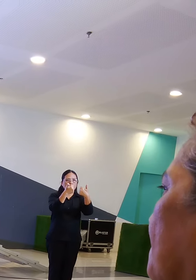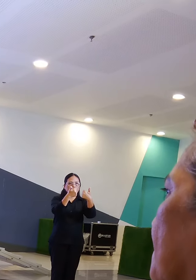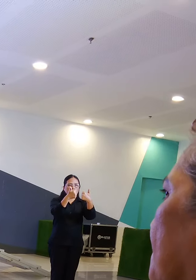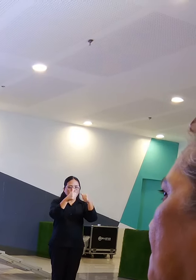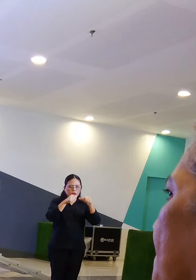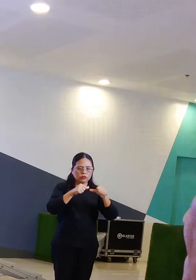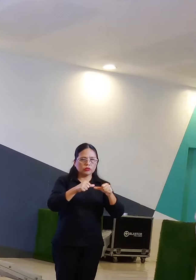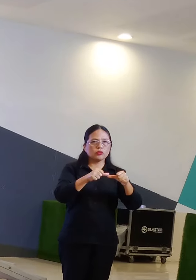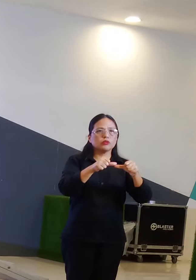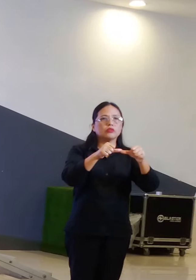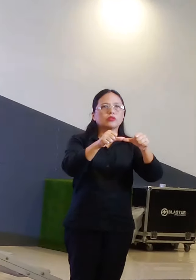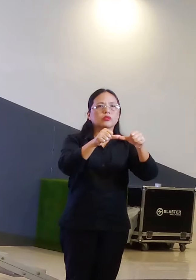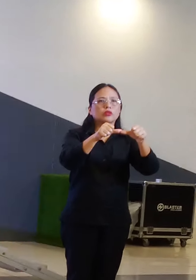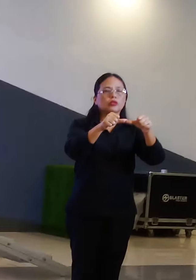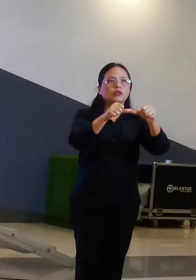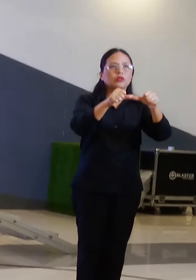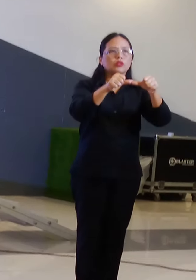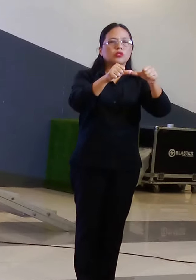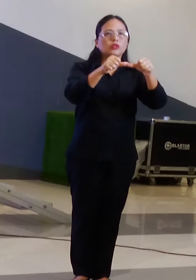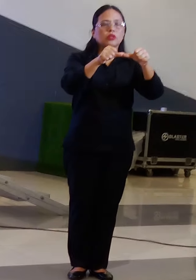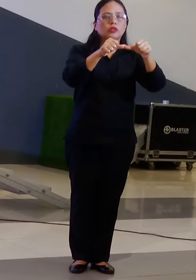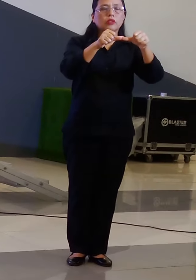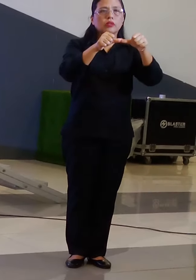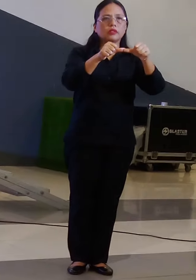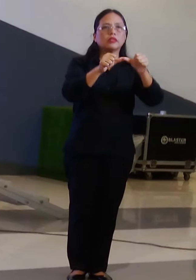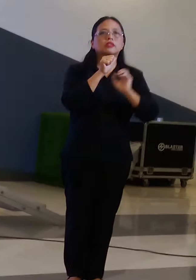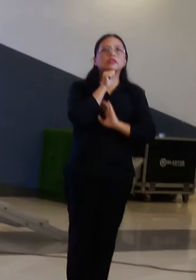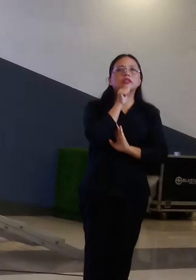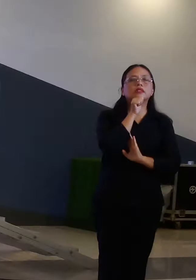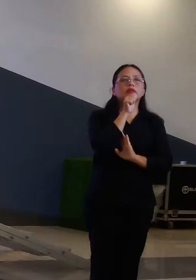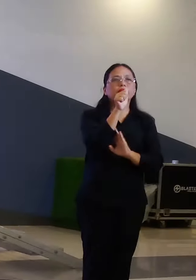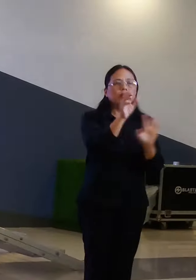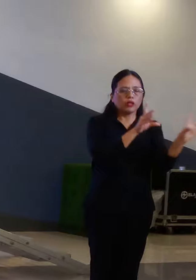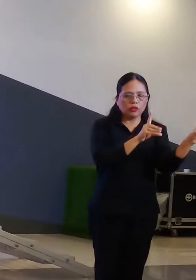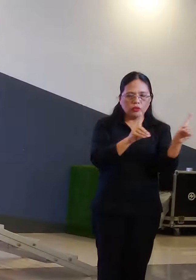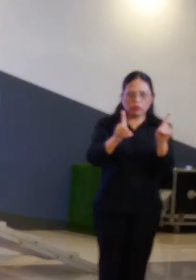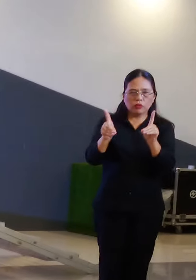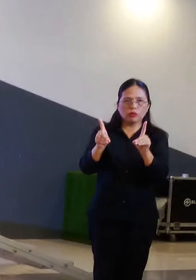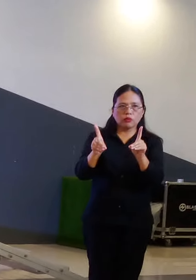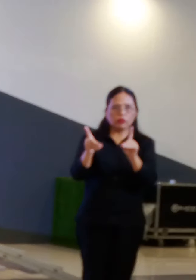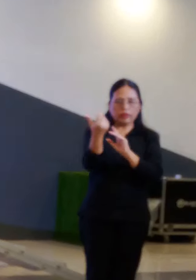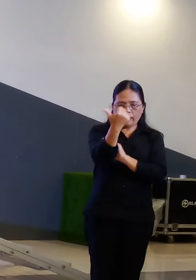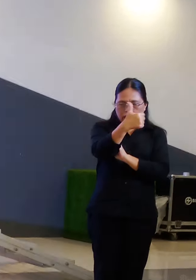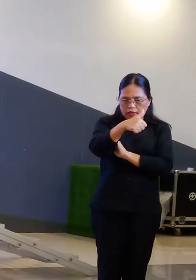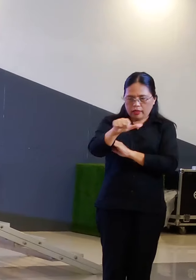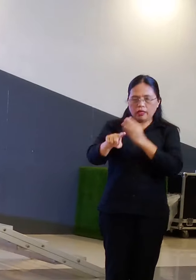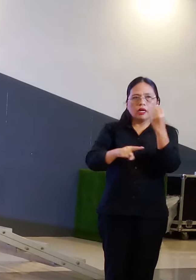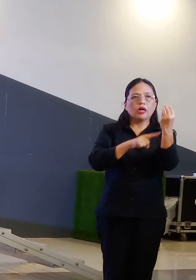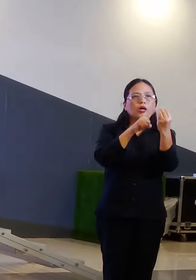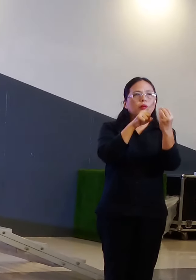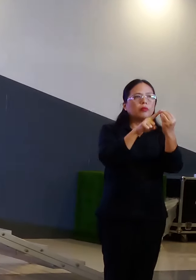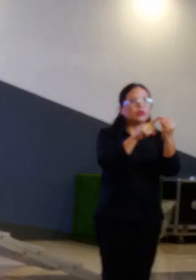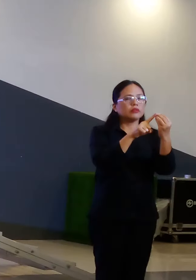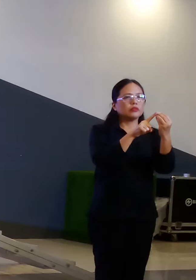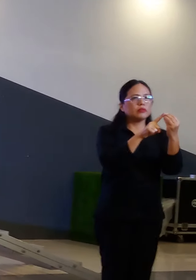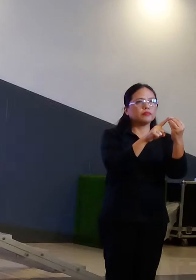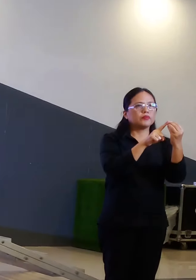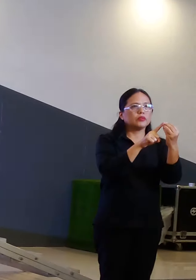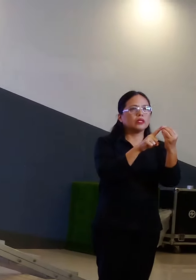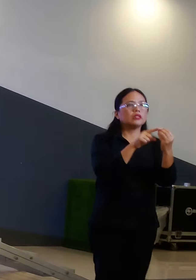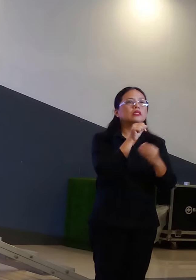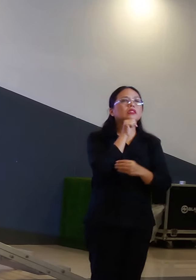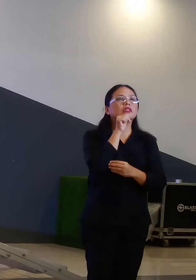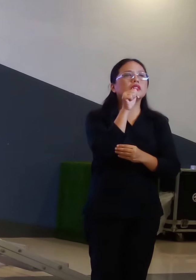as they are, if we do not do anything about it, no, kung wala tayong buhaton to